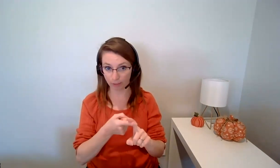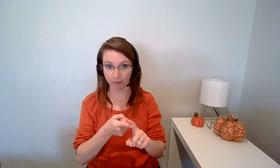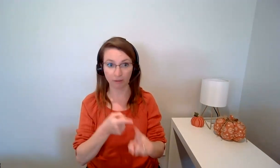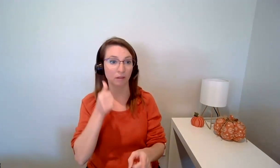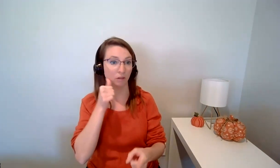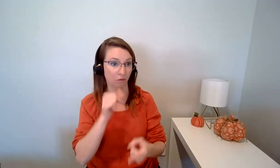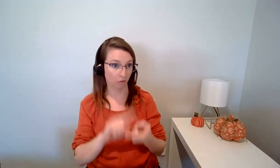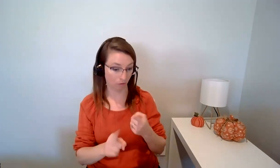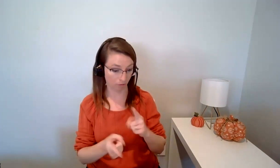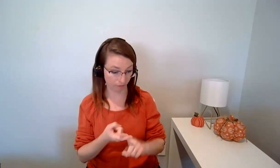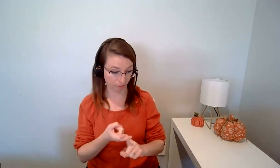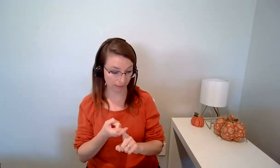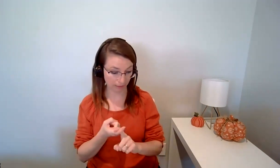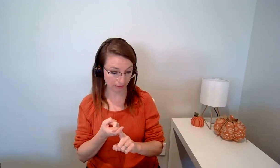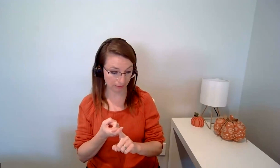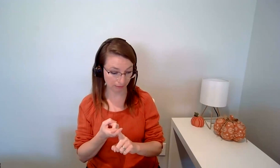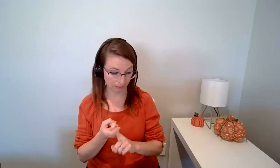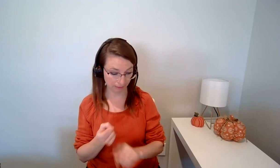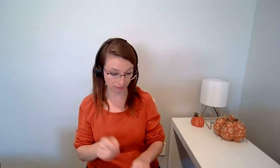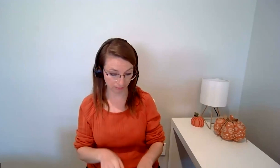boyfriend, girlfriend,